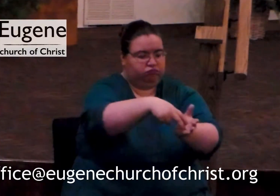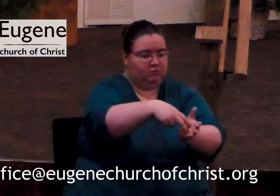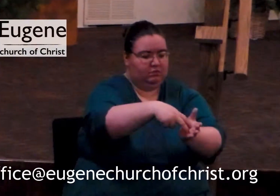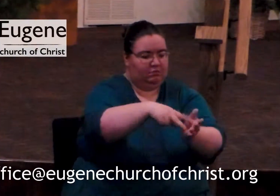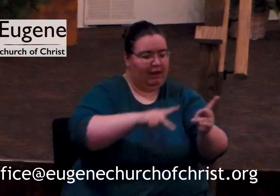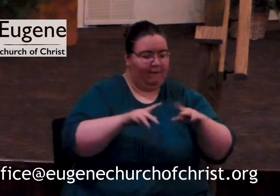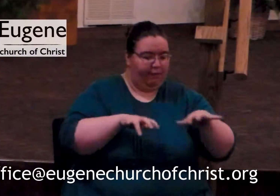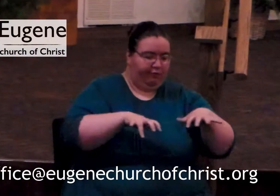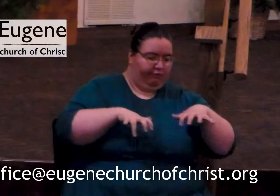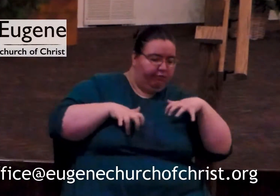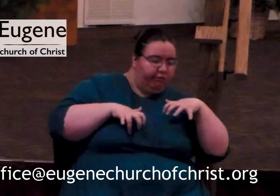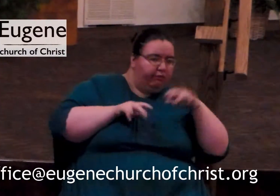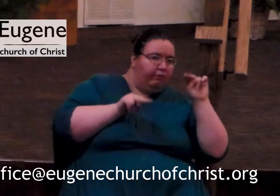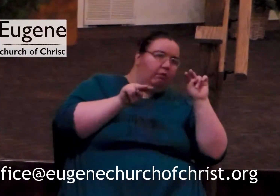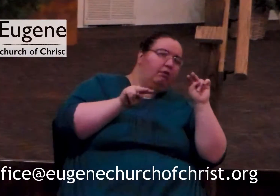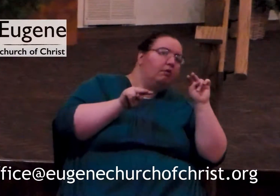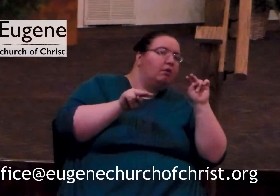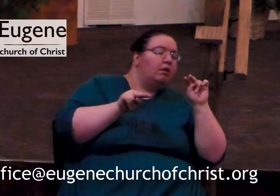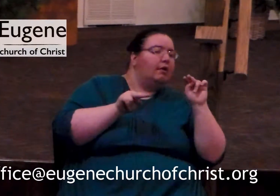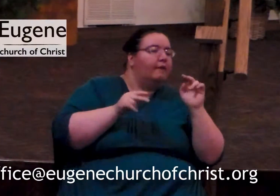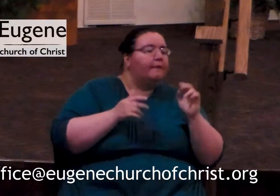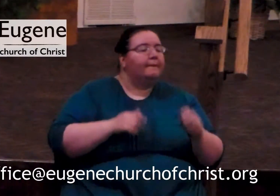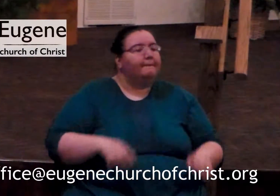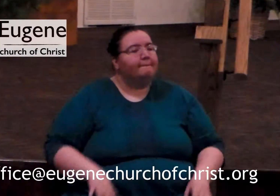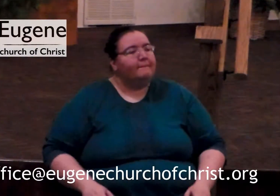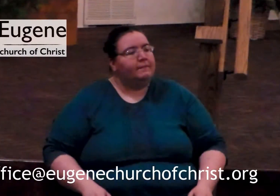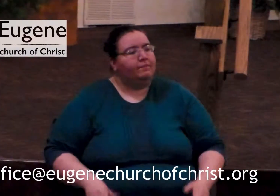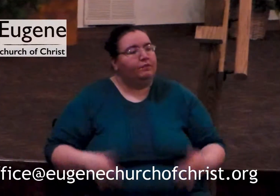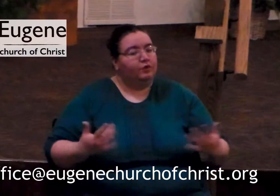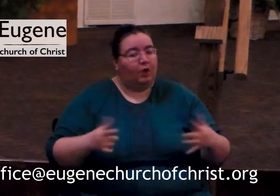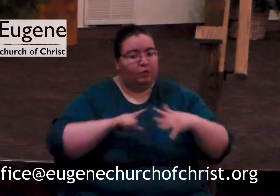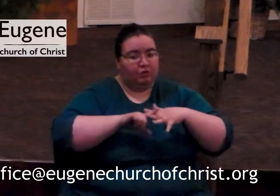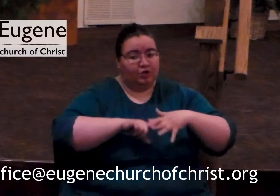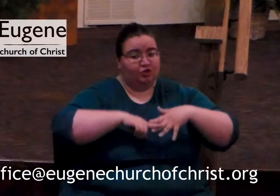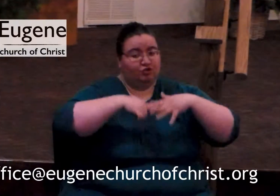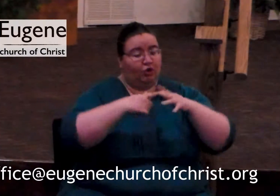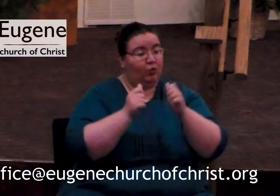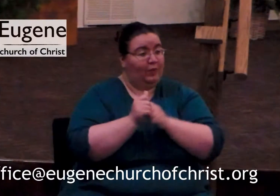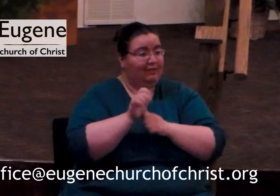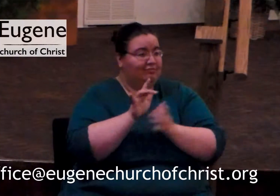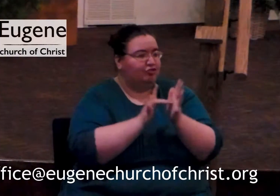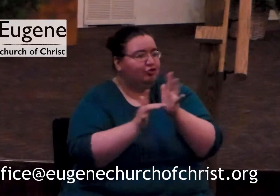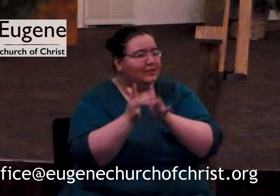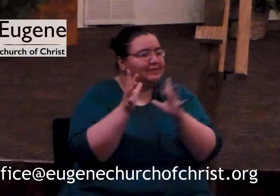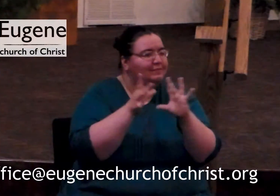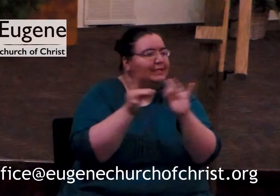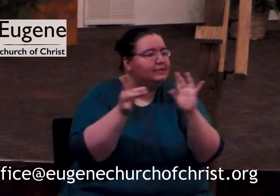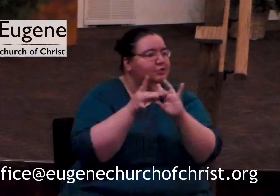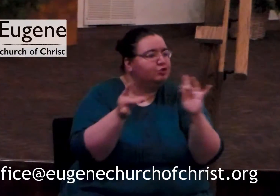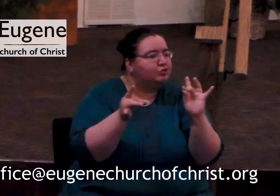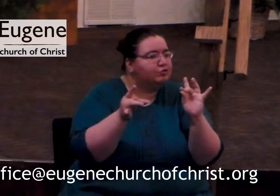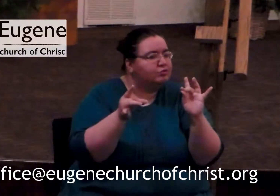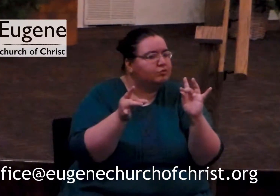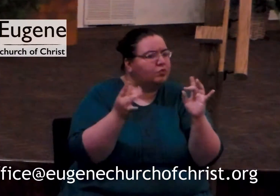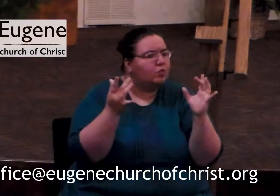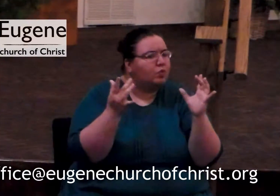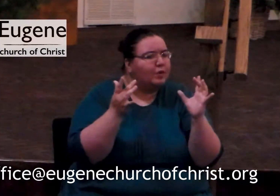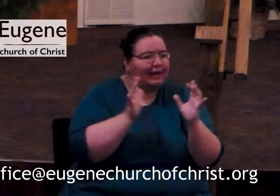with Jesus and the life that he lives and the things he's going to talk about. And it's interesting to me that we see this image